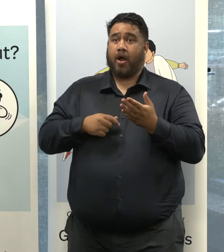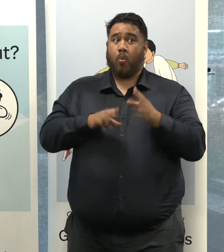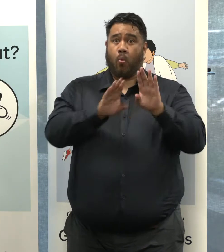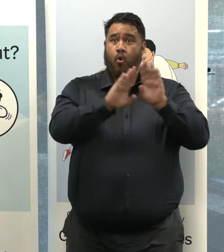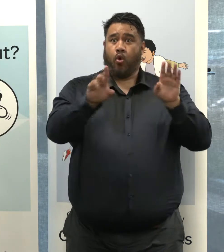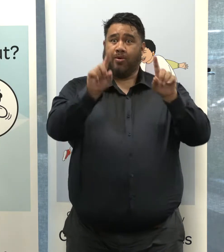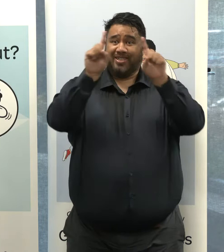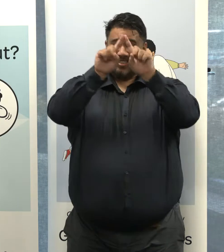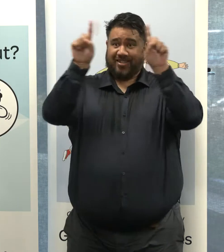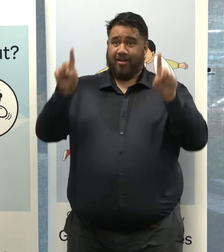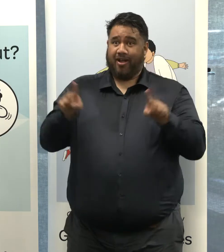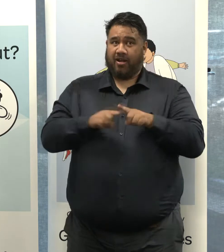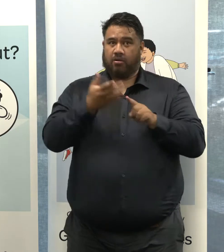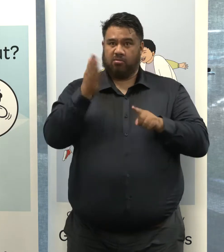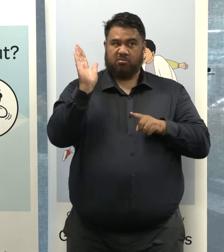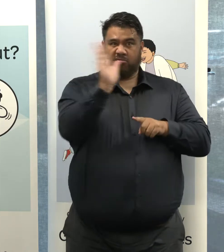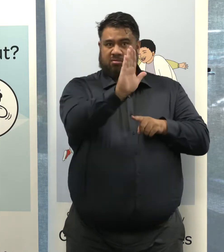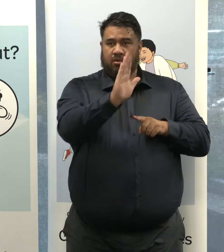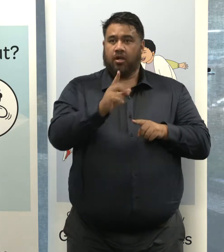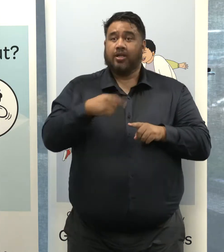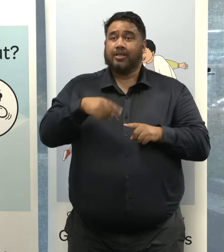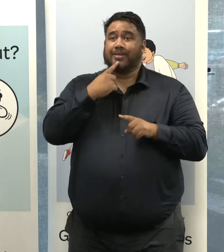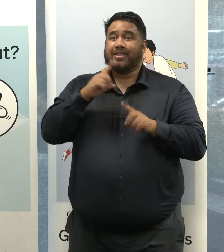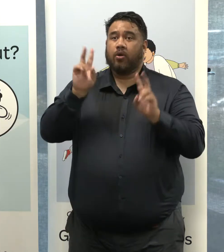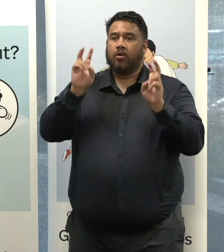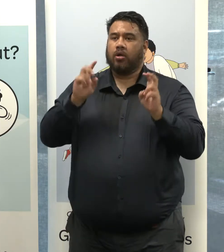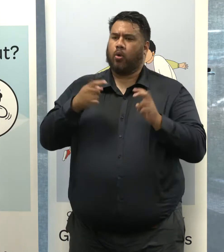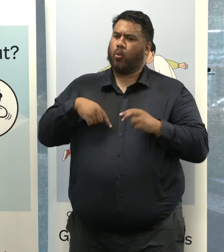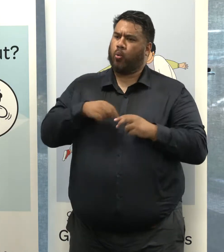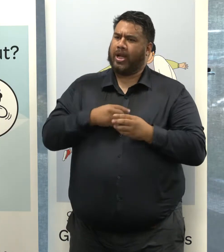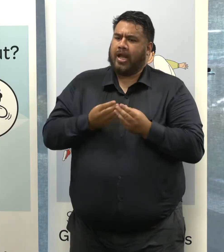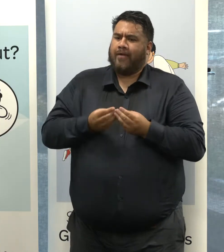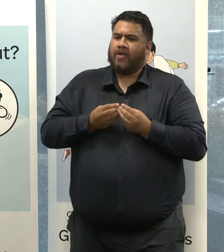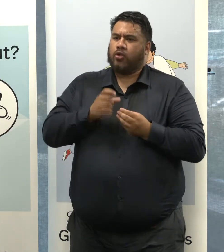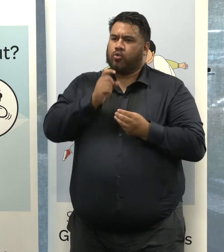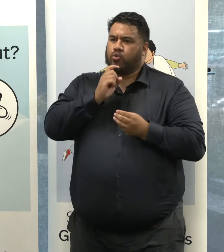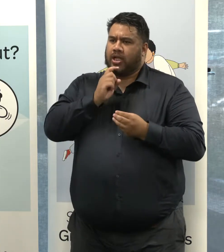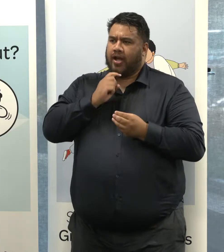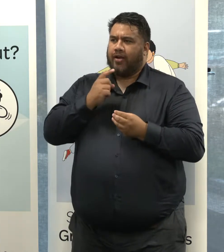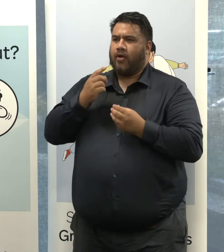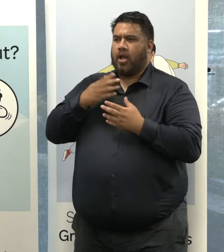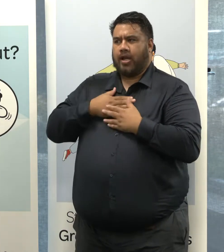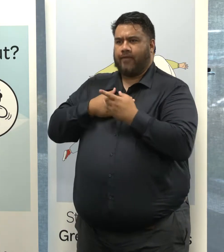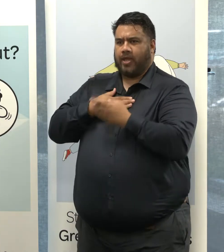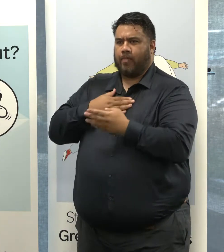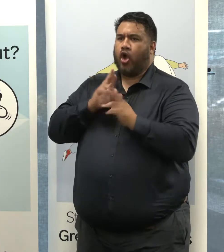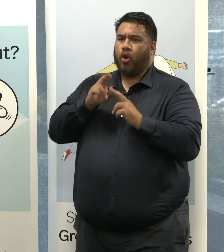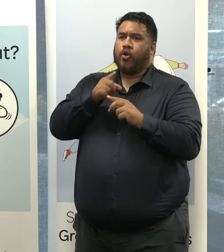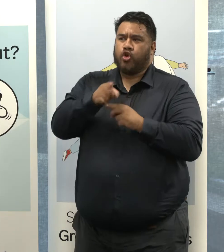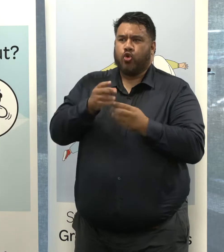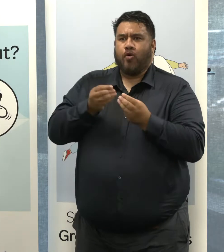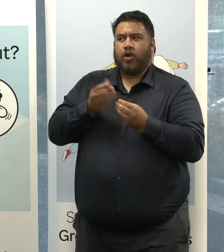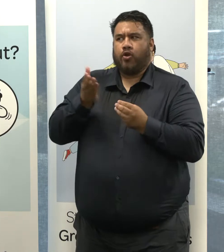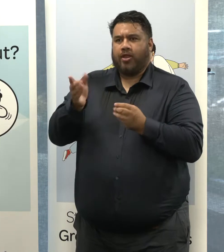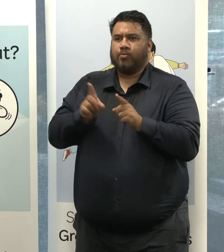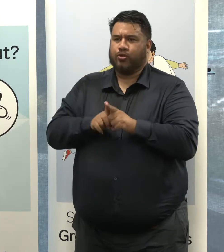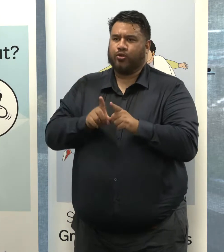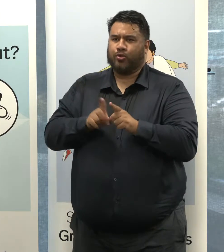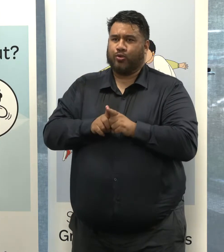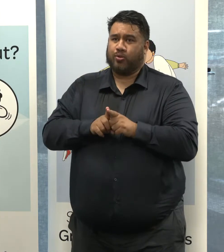up a long time ago that says, "We value and respect our reception staff, we hope you do too." So the fact that we have to put a sign up like